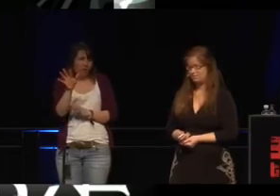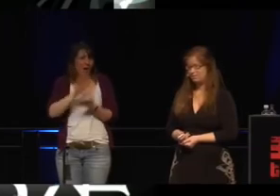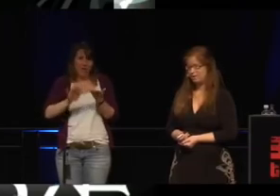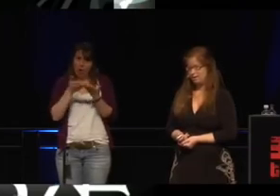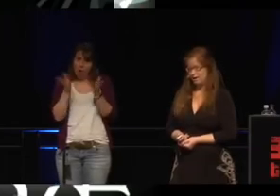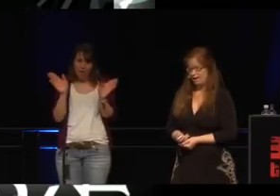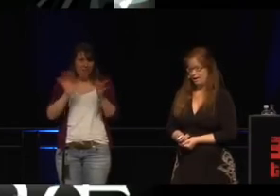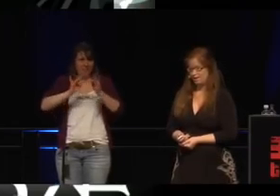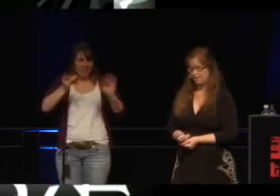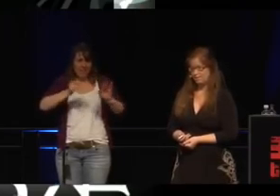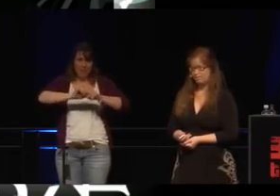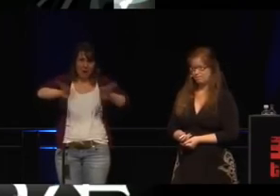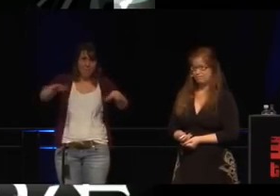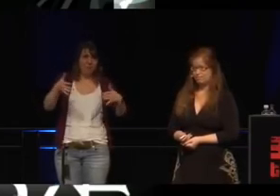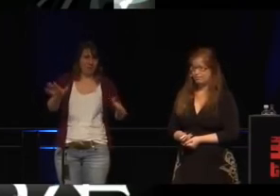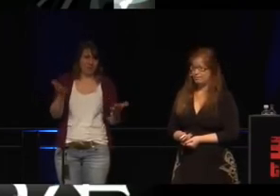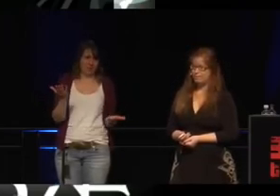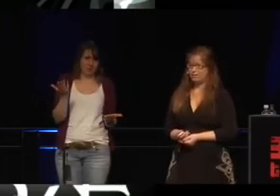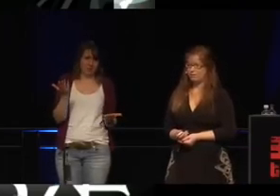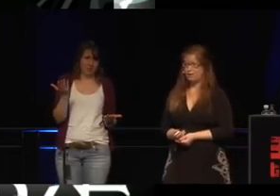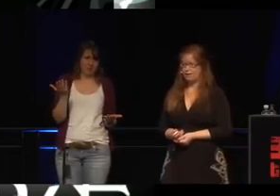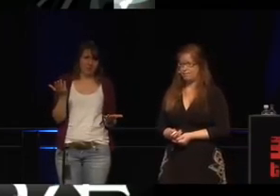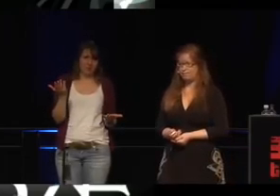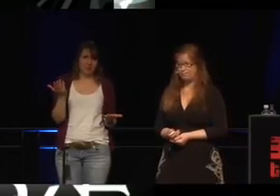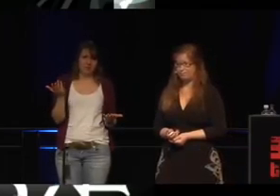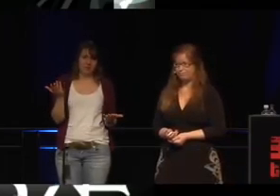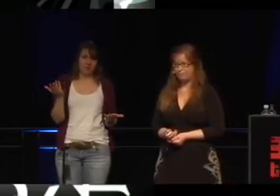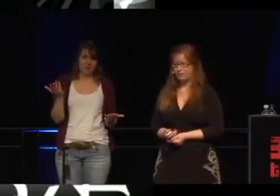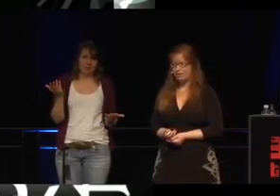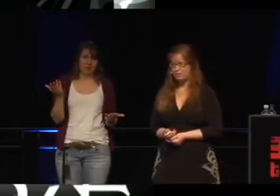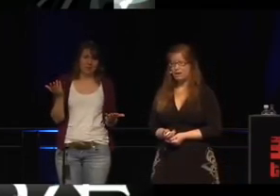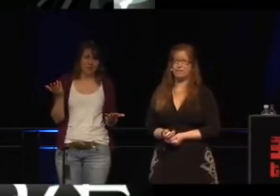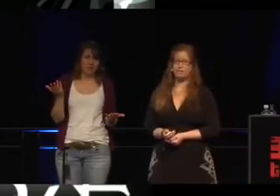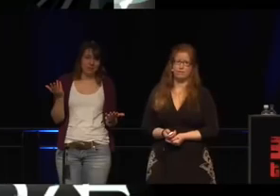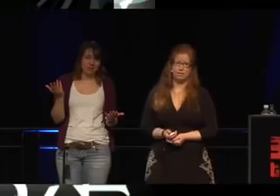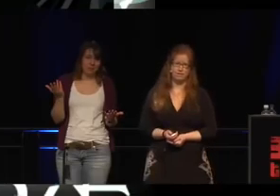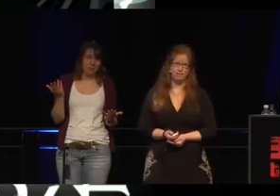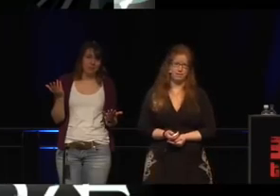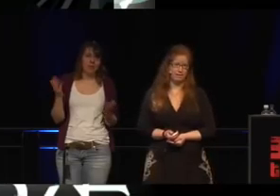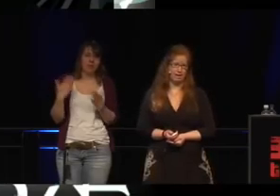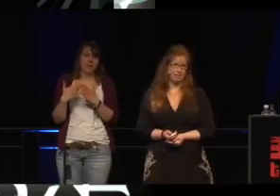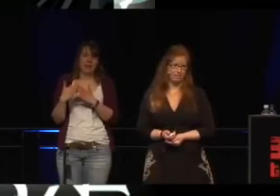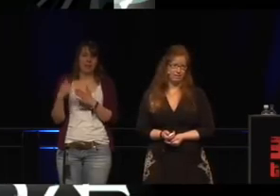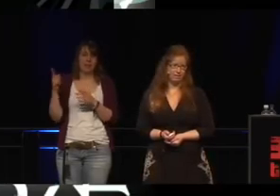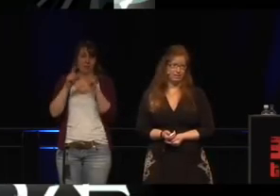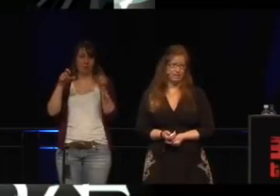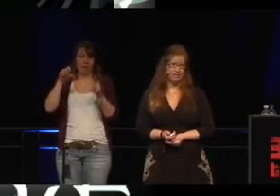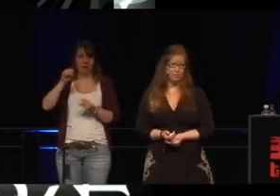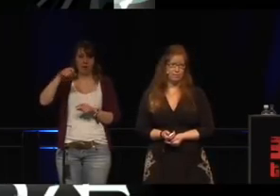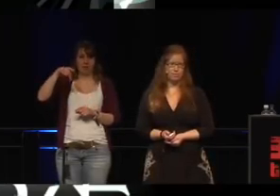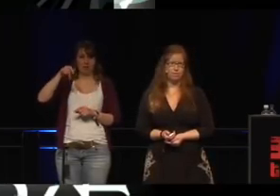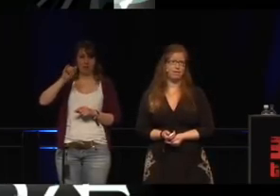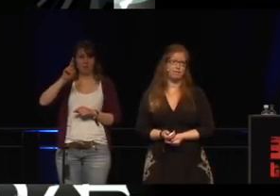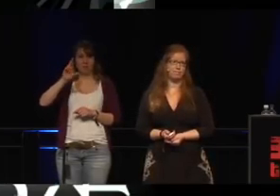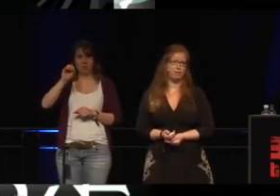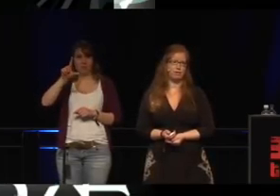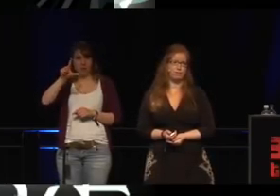Two million voice messages recorded on the cuddly toys has been discovered